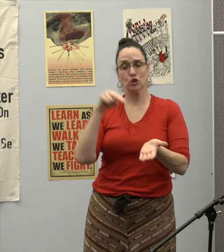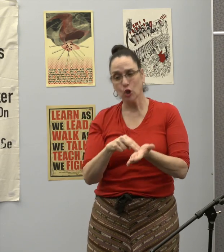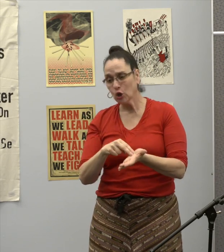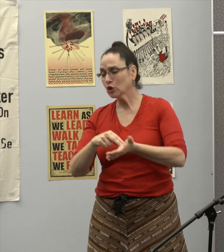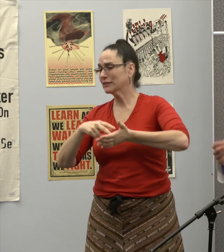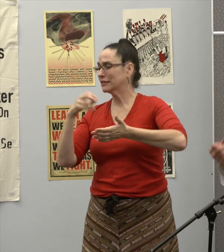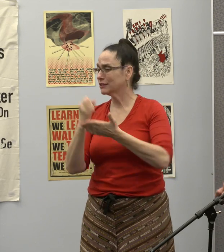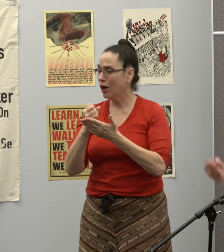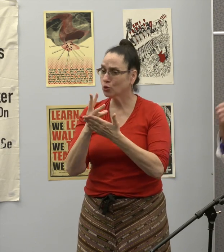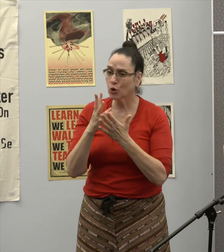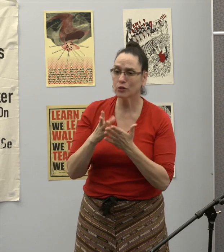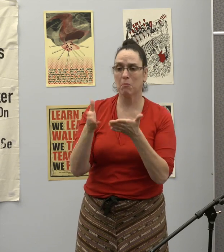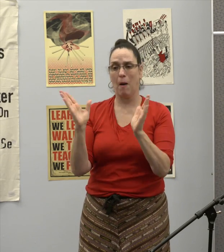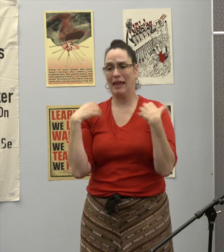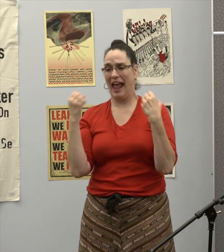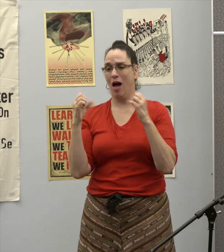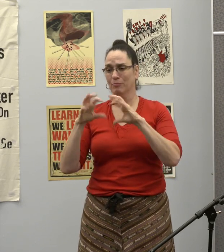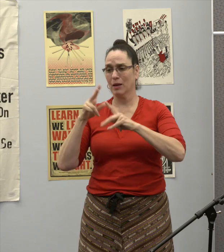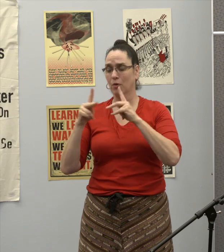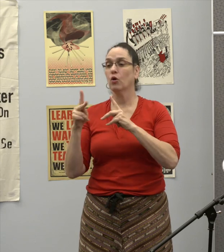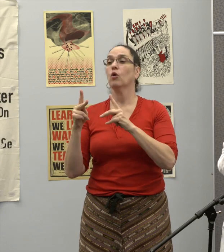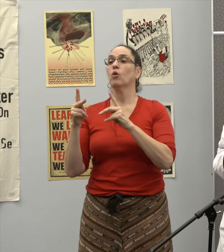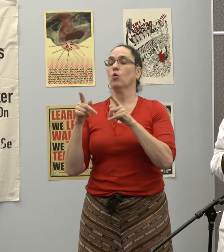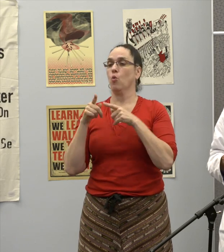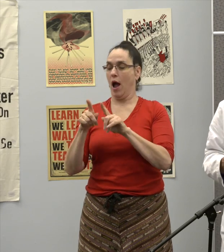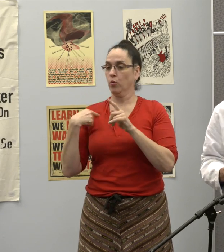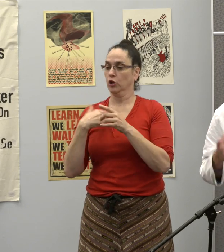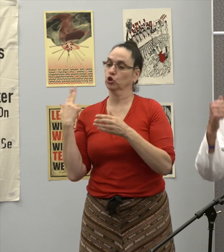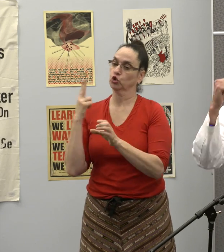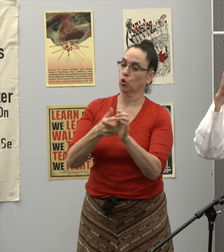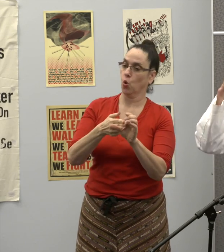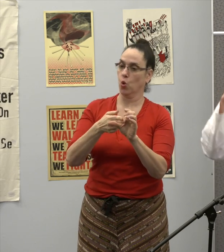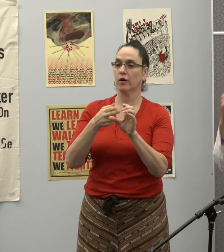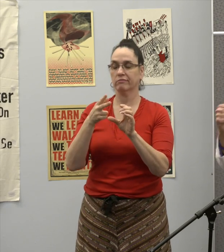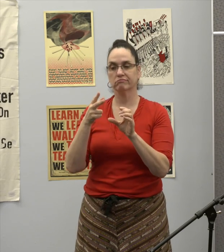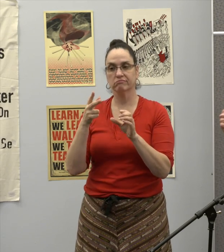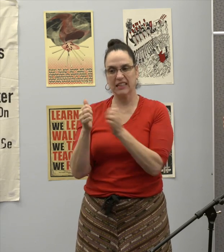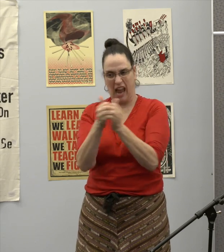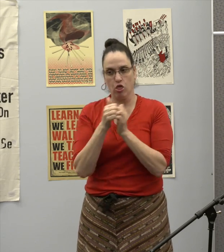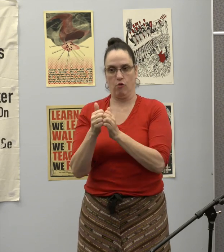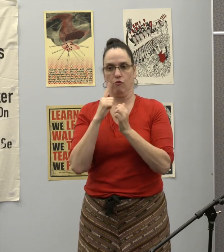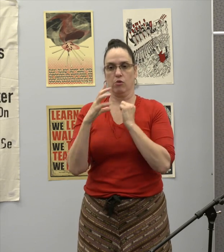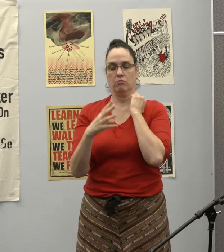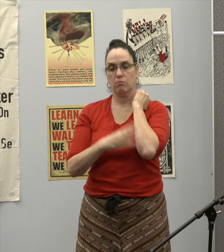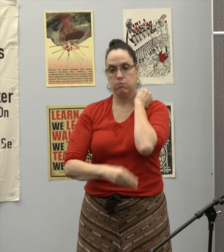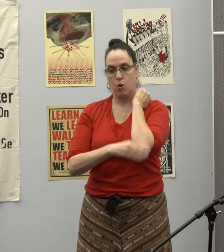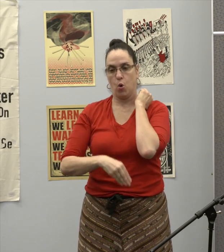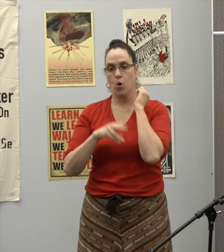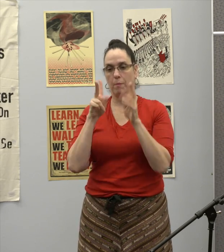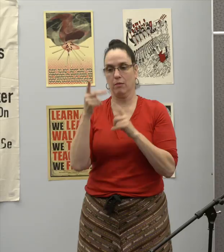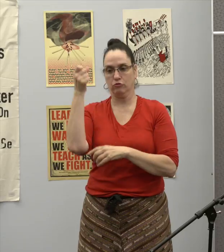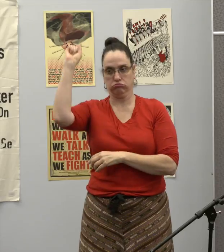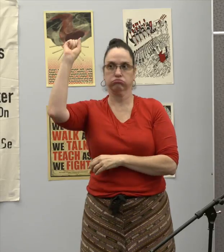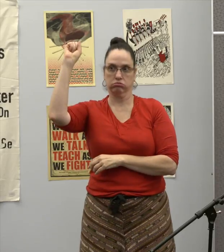people, as we join together in the Poor People's Campaign. Because the reason we've done this in